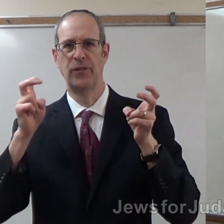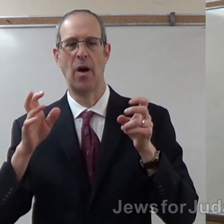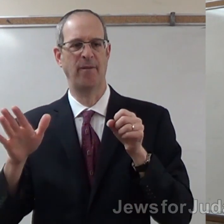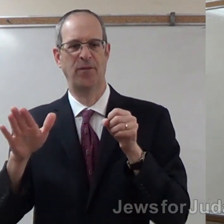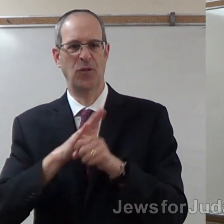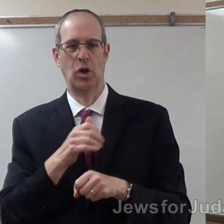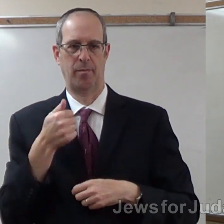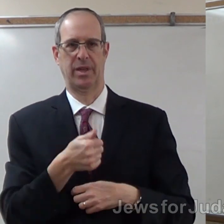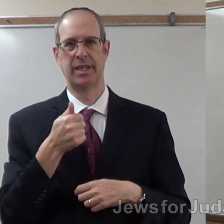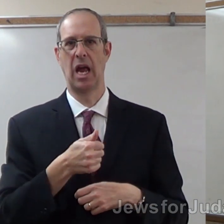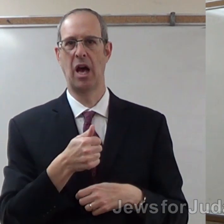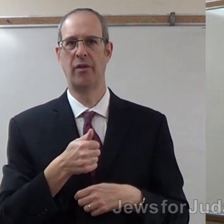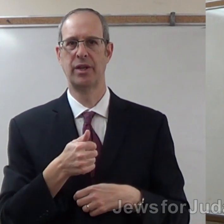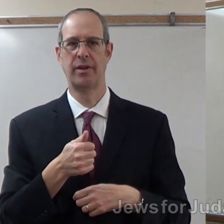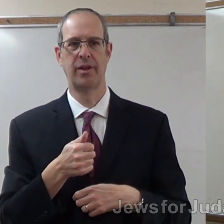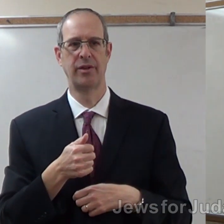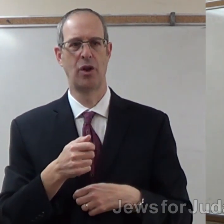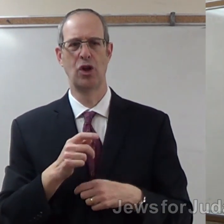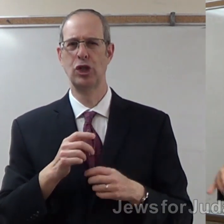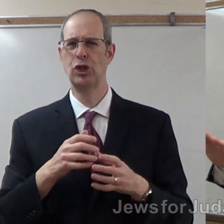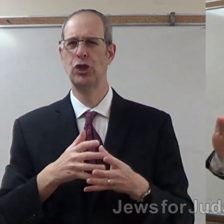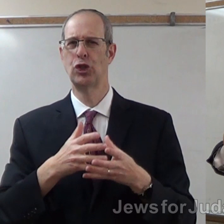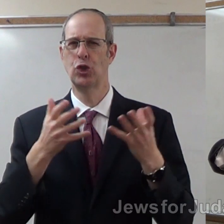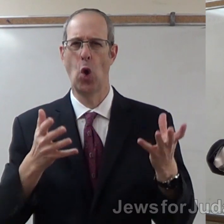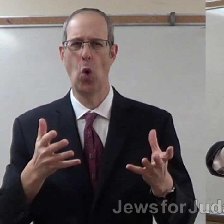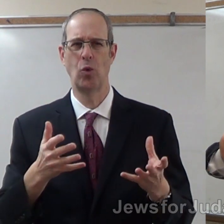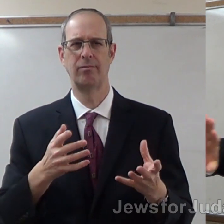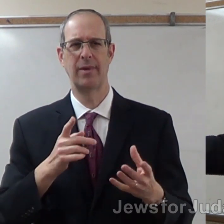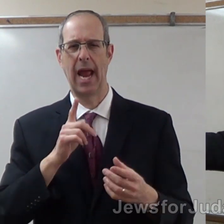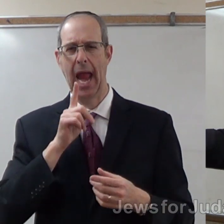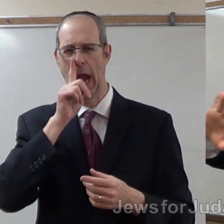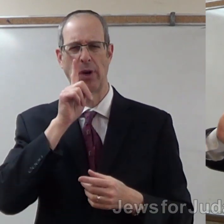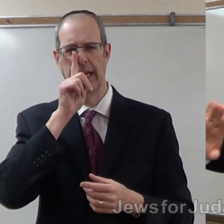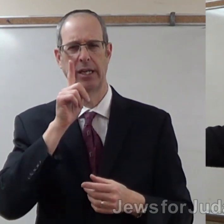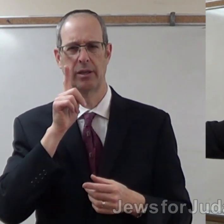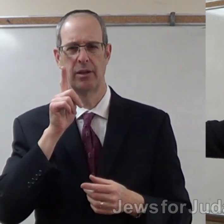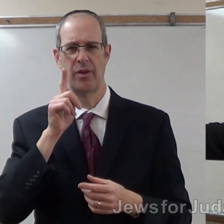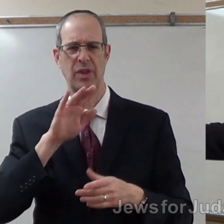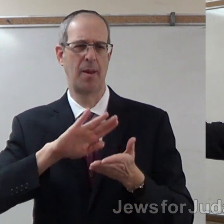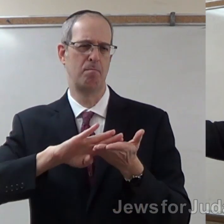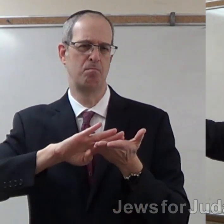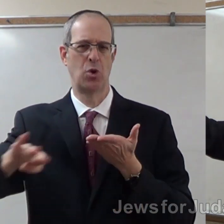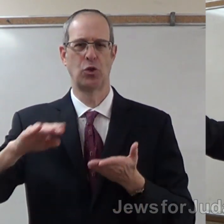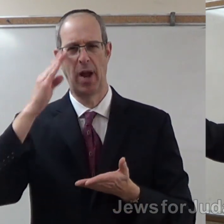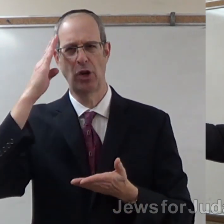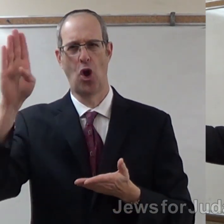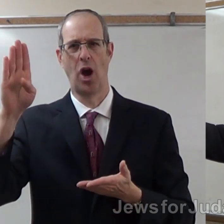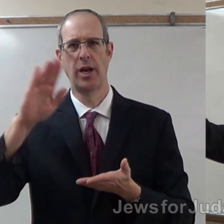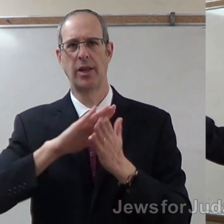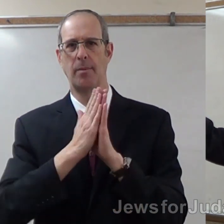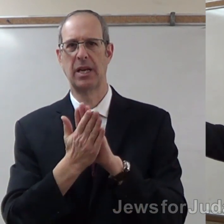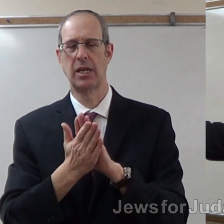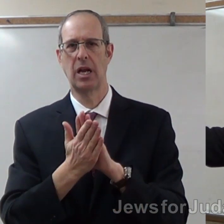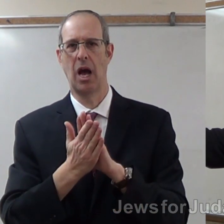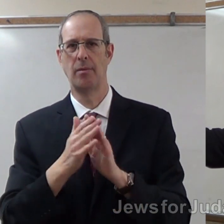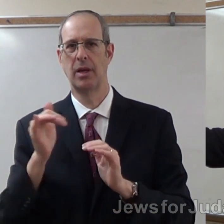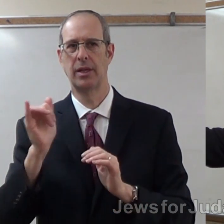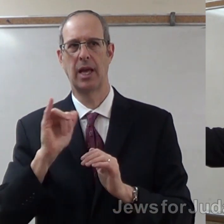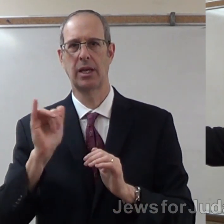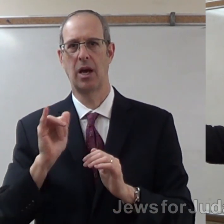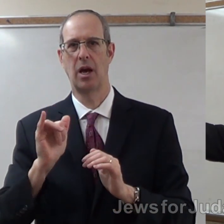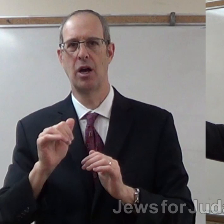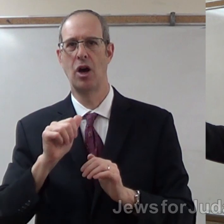themselves, they're so arrogant, they literally push away God and they become like an